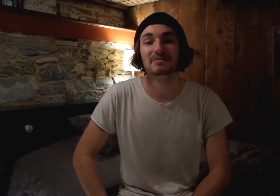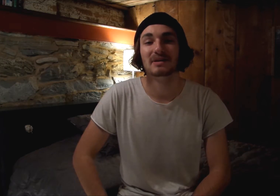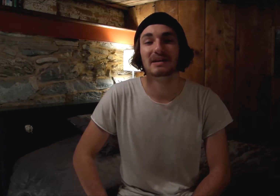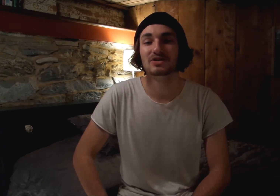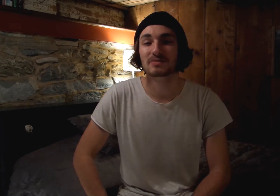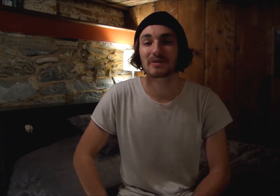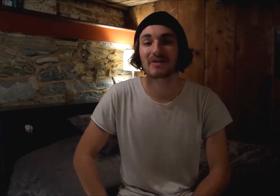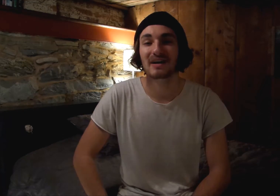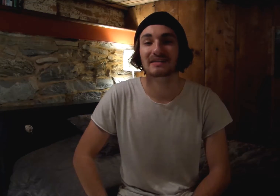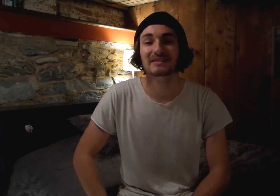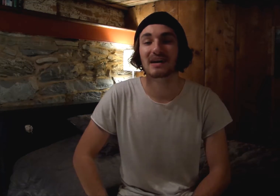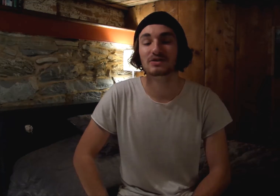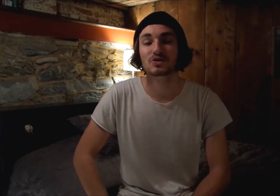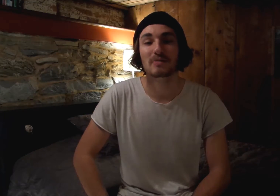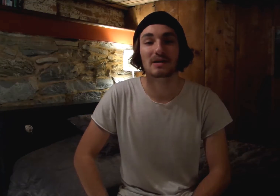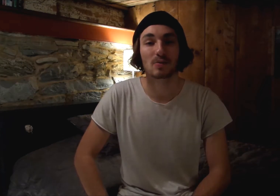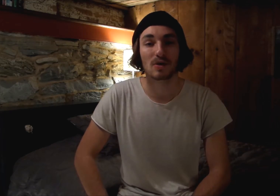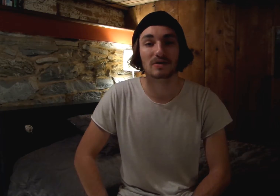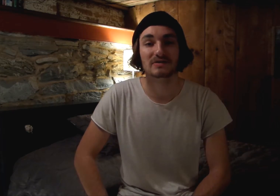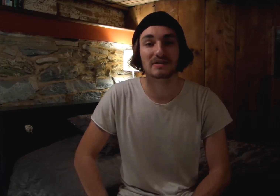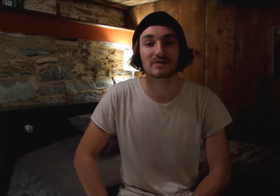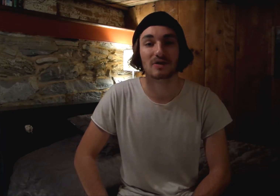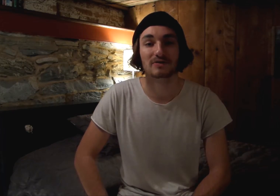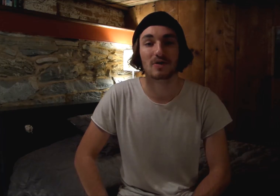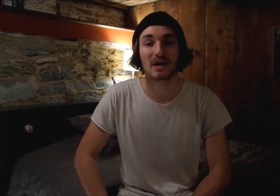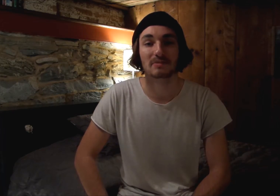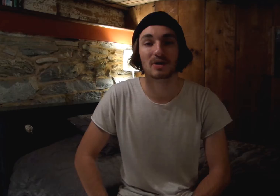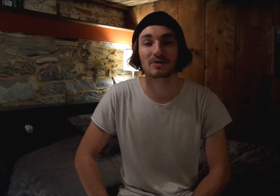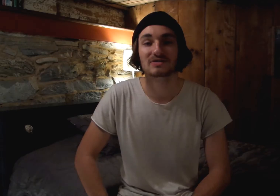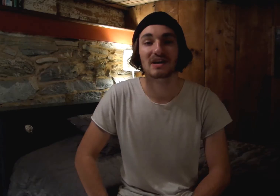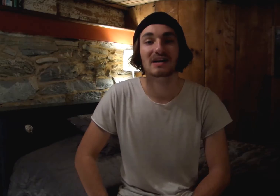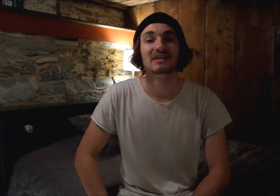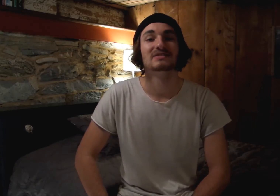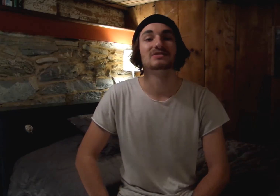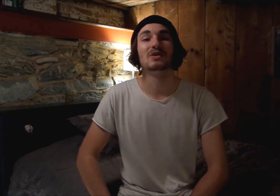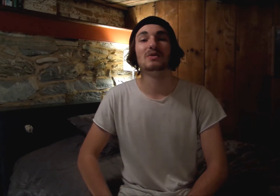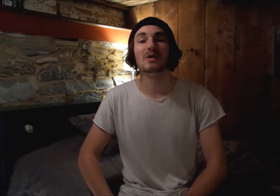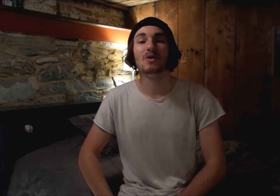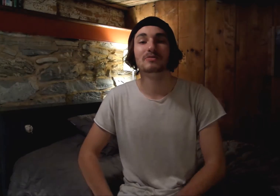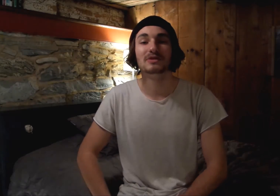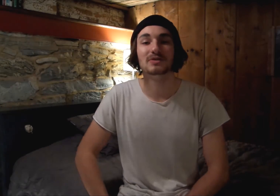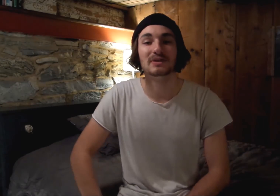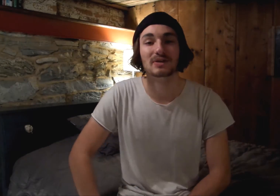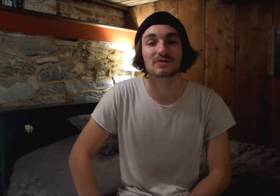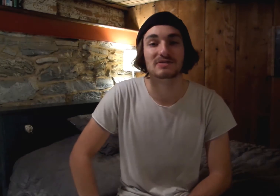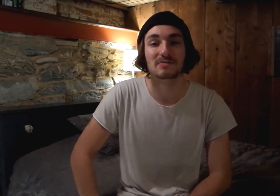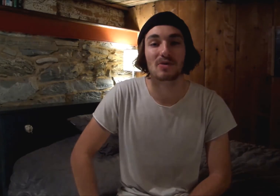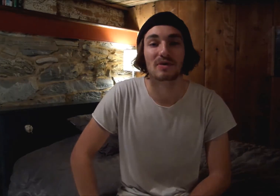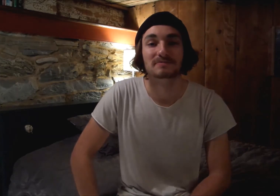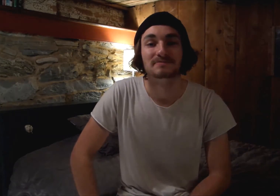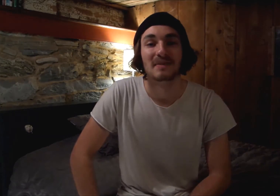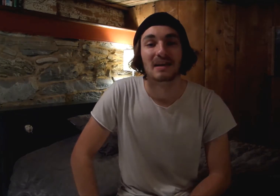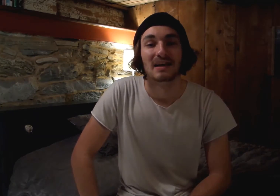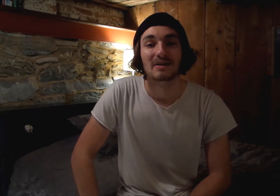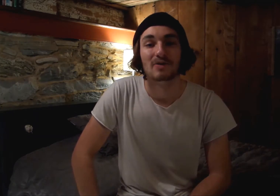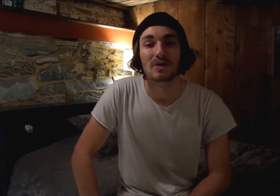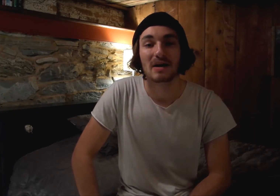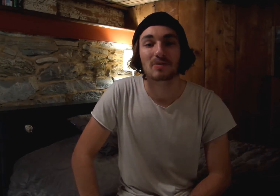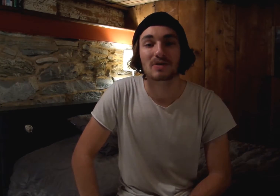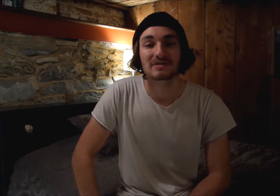But it should be fine. Not too many words as far as vocab goes, so hopefully you can learn some more vocab words